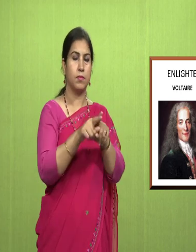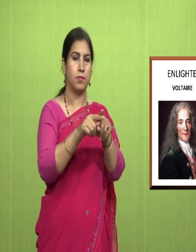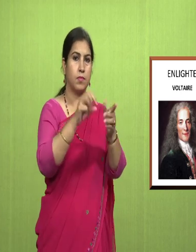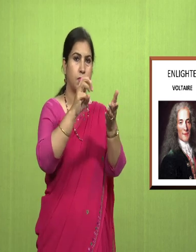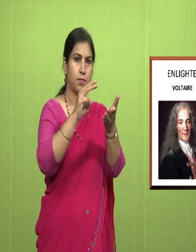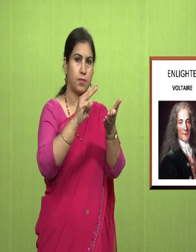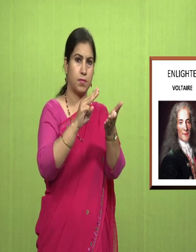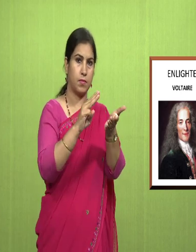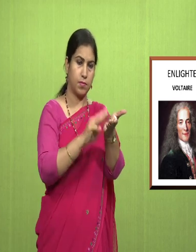Montesquieu,